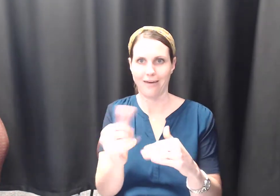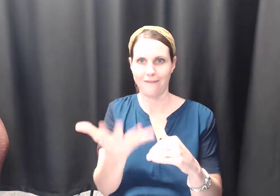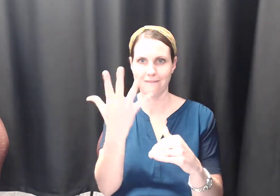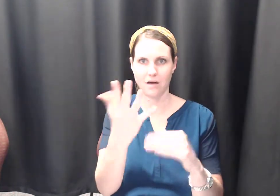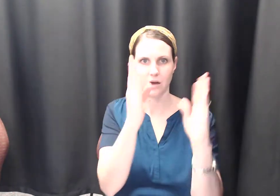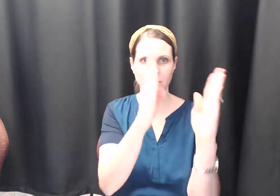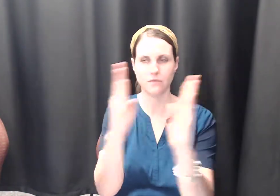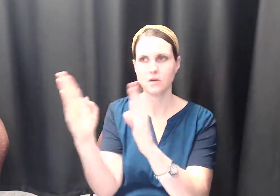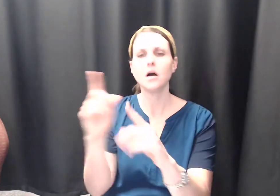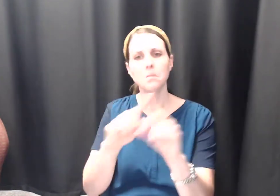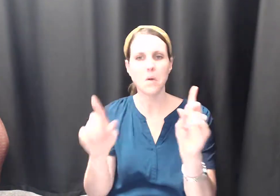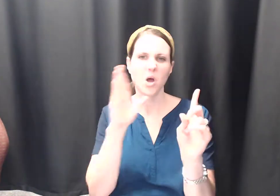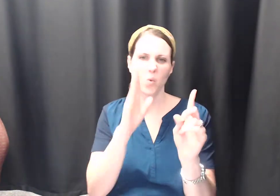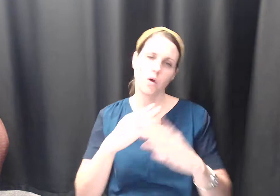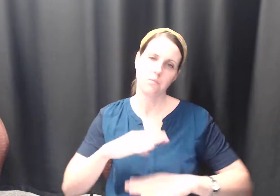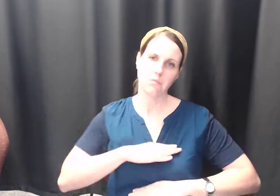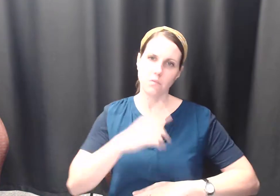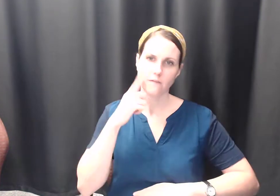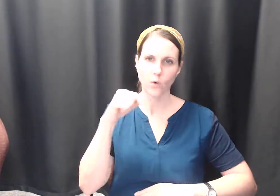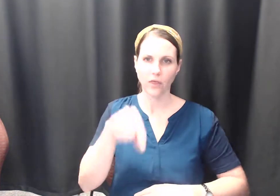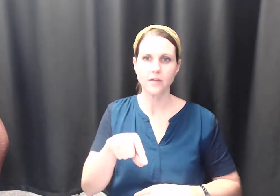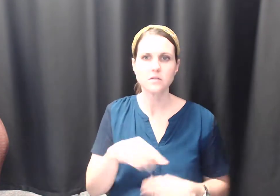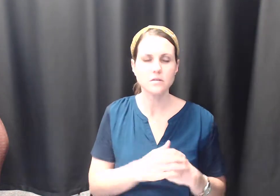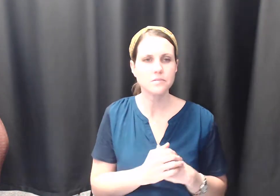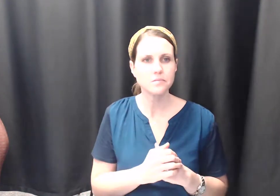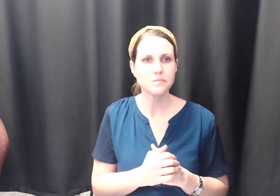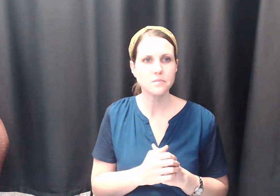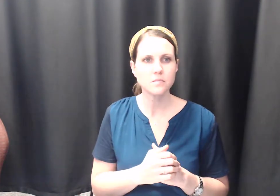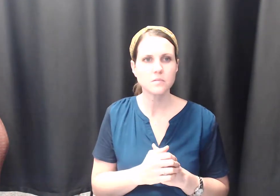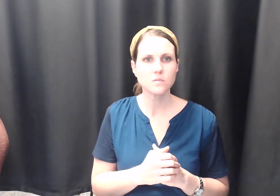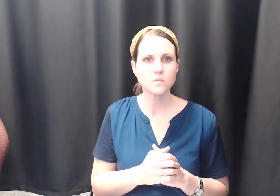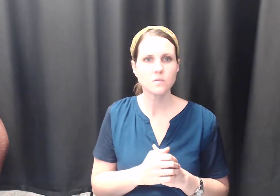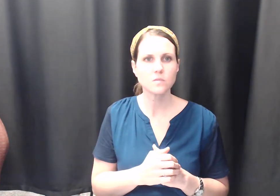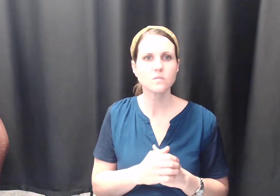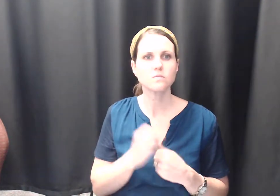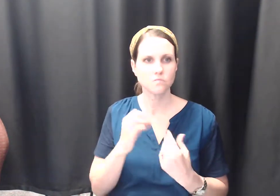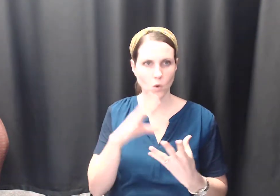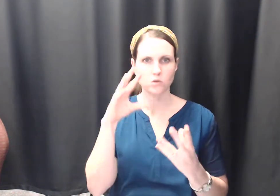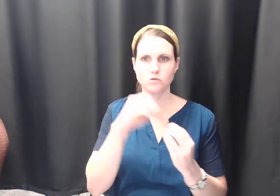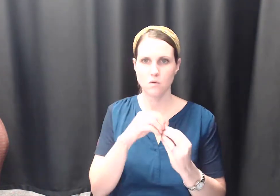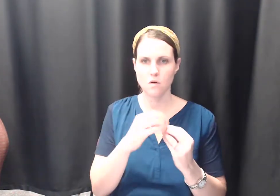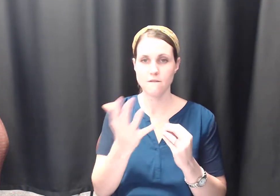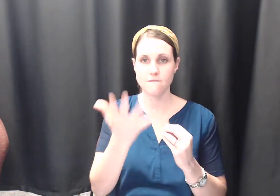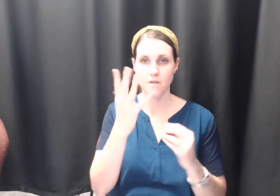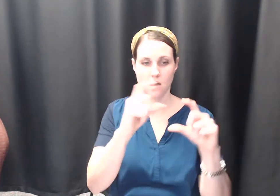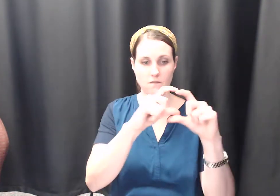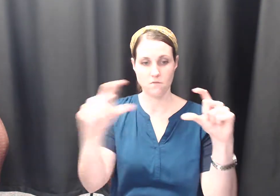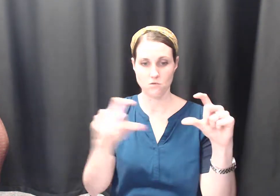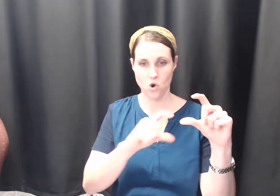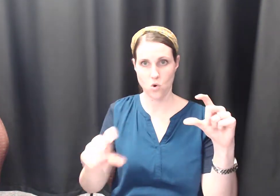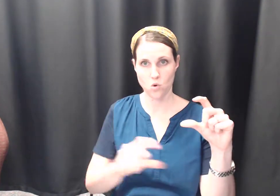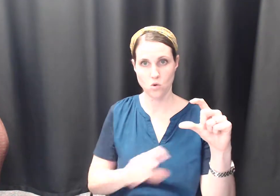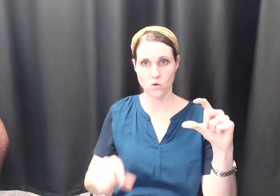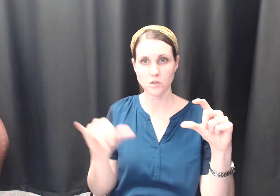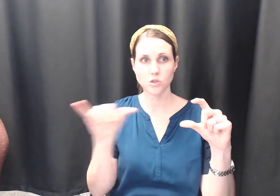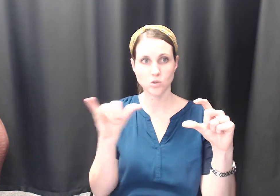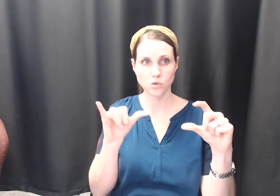of this illustration. Now the box is divided into 5 rows: pre-birth, preschool,